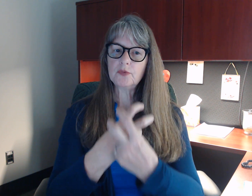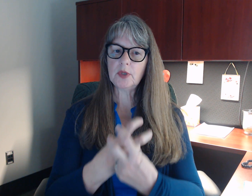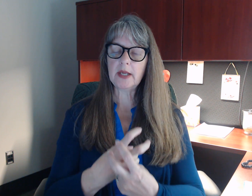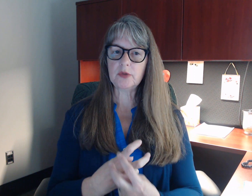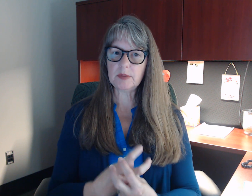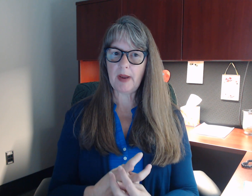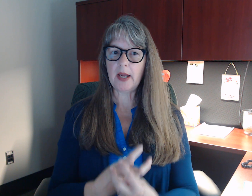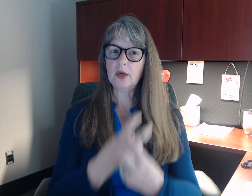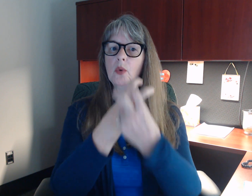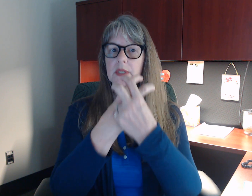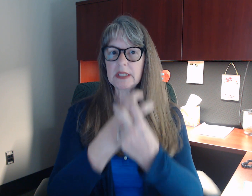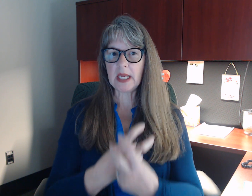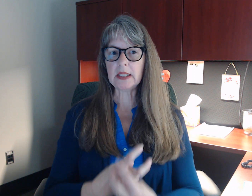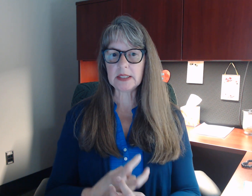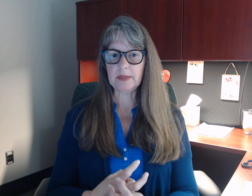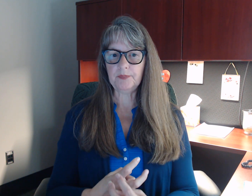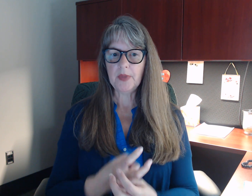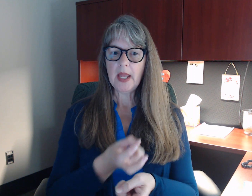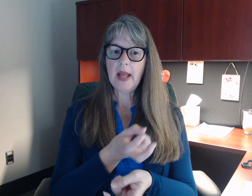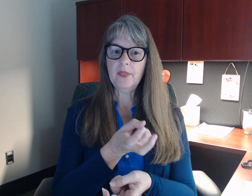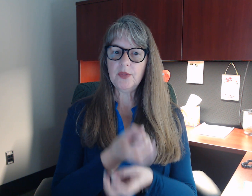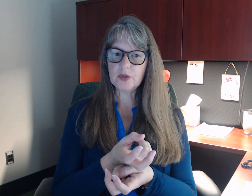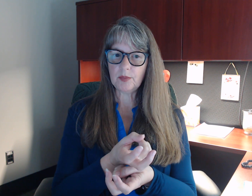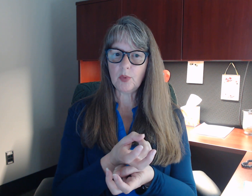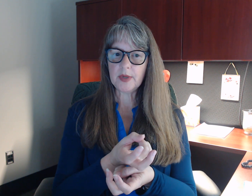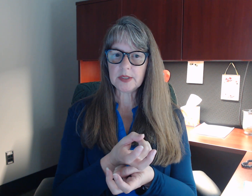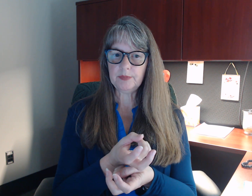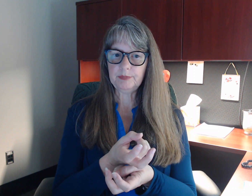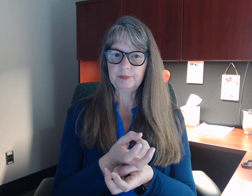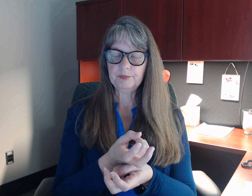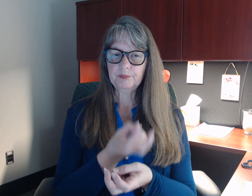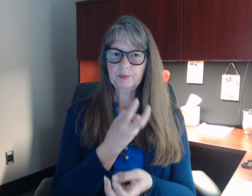like a spine or a skeleton, and this for poison.